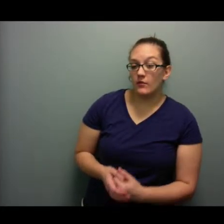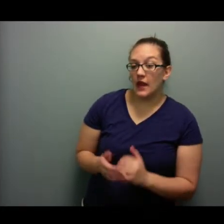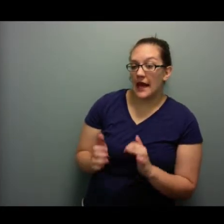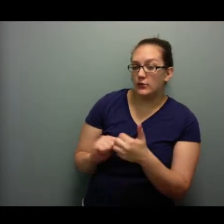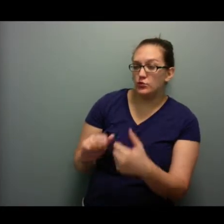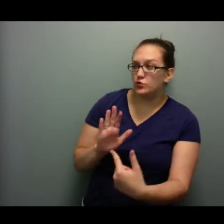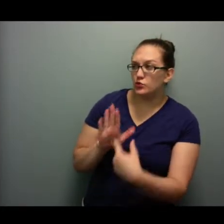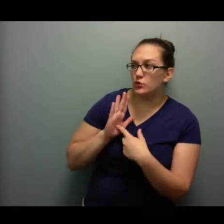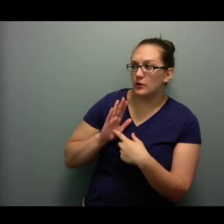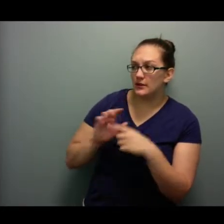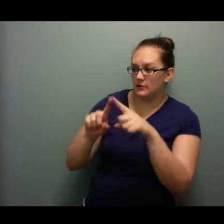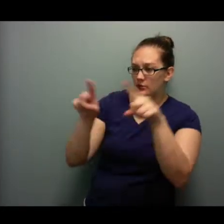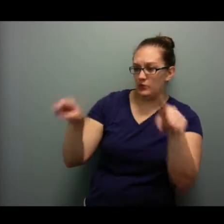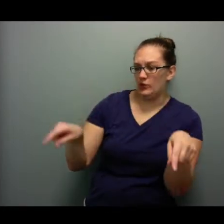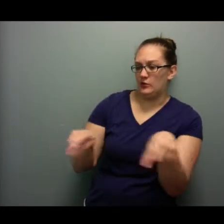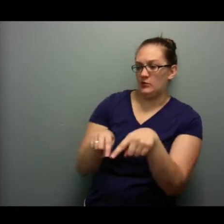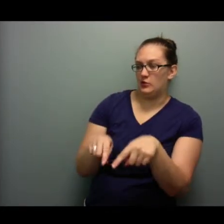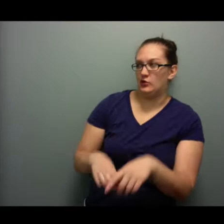the perimeter?